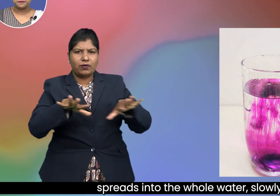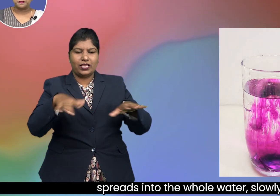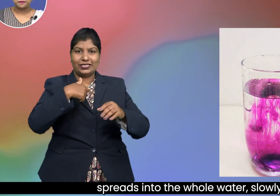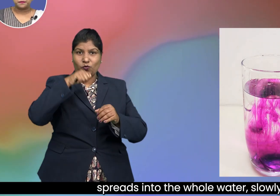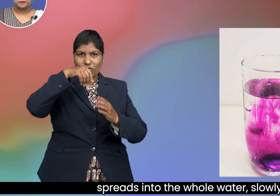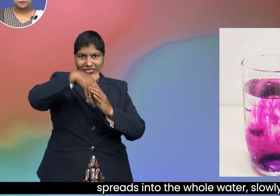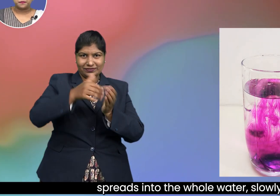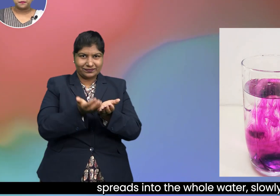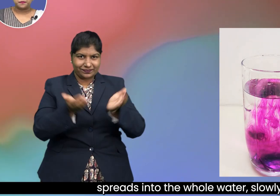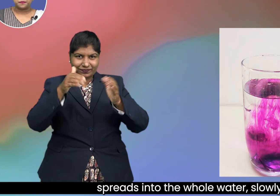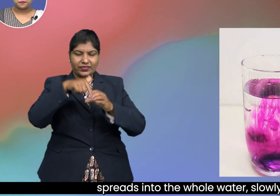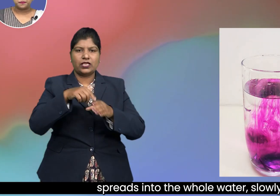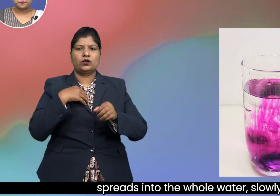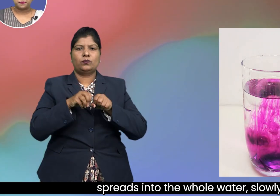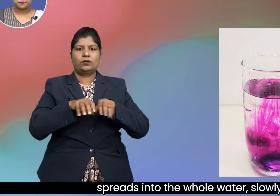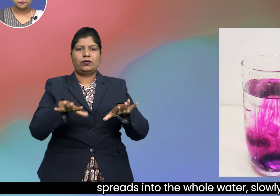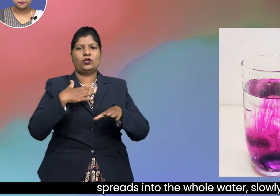slowly.